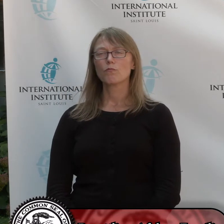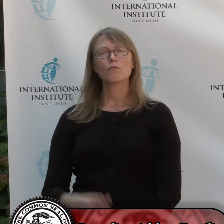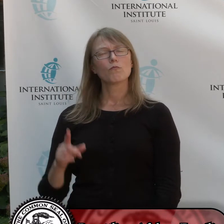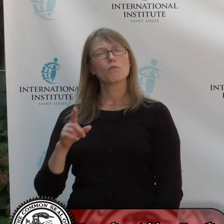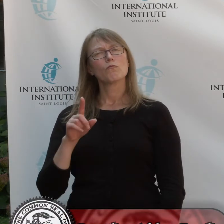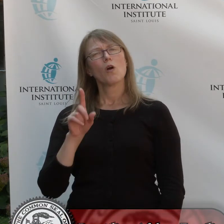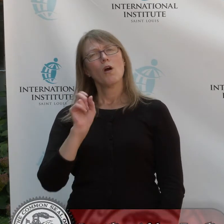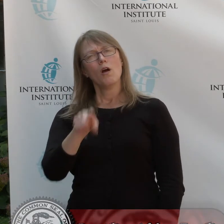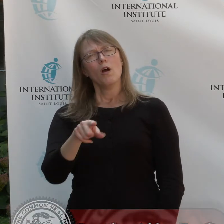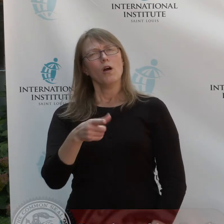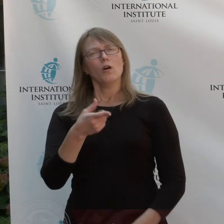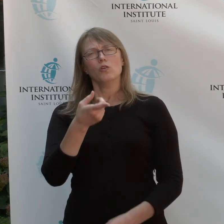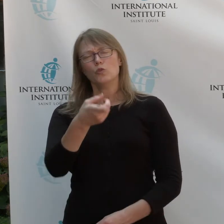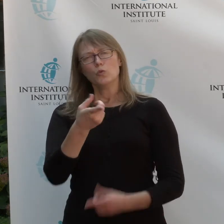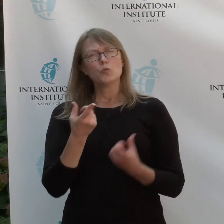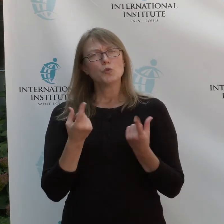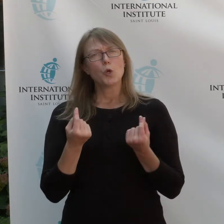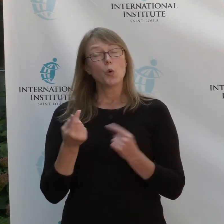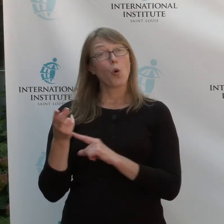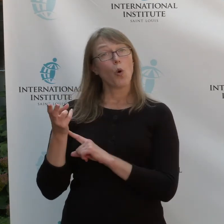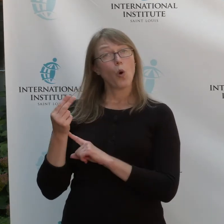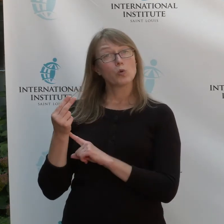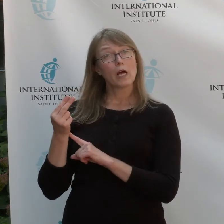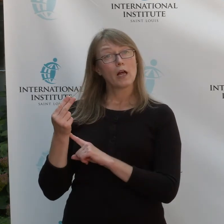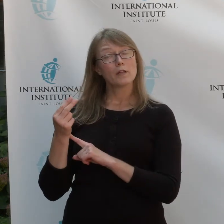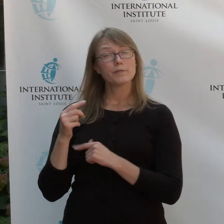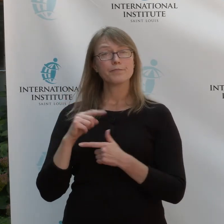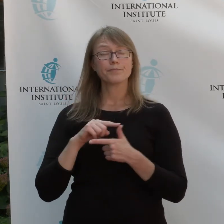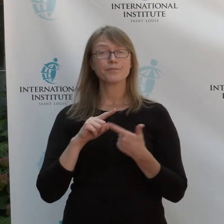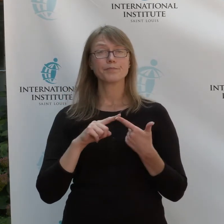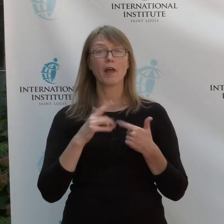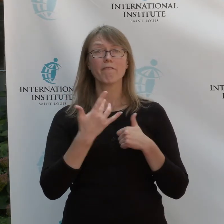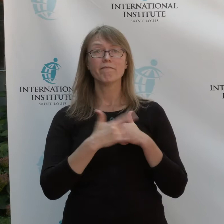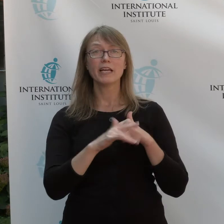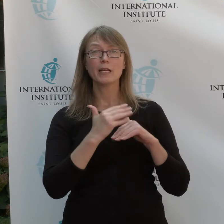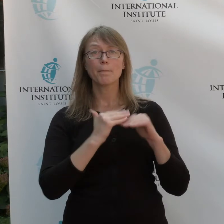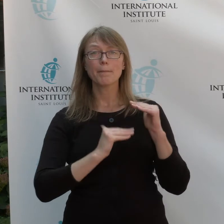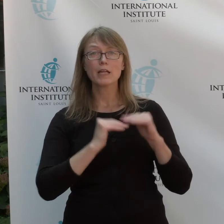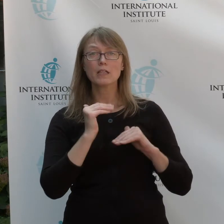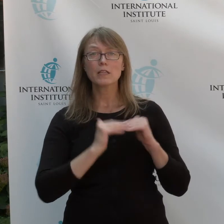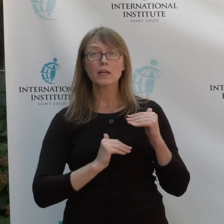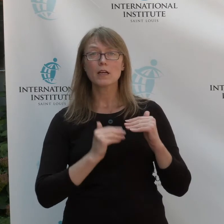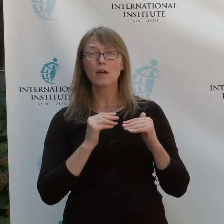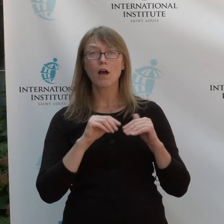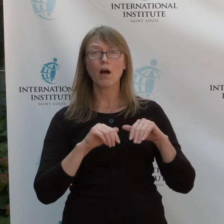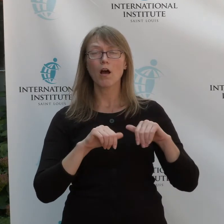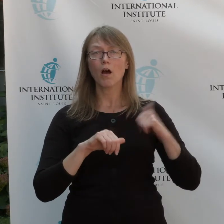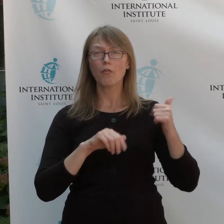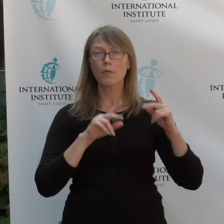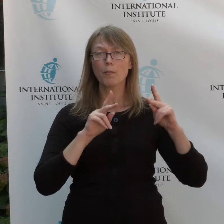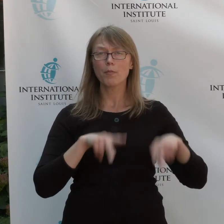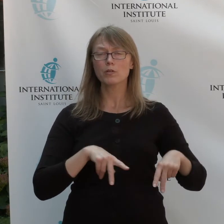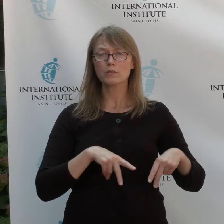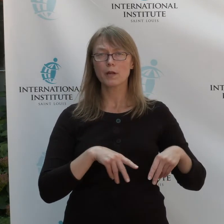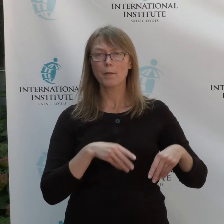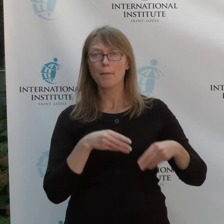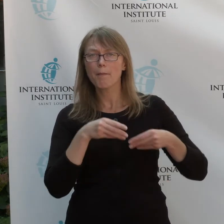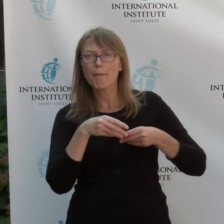Are you looking for vacant units that somebody could help pay for? Give us some more details about where you